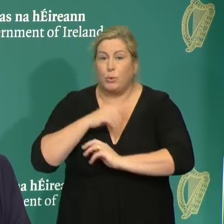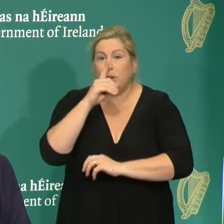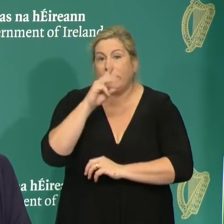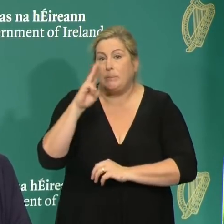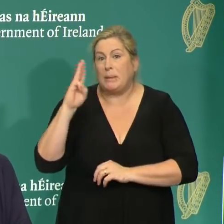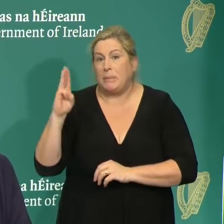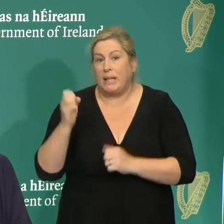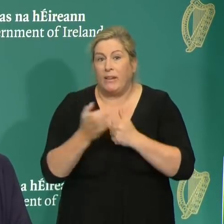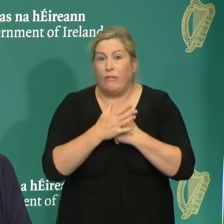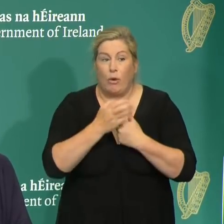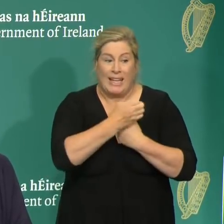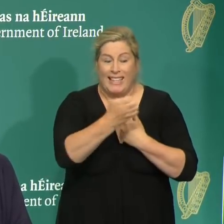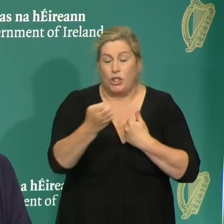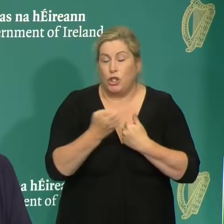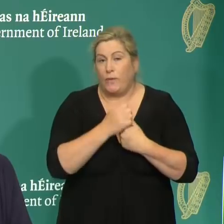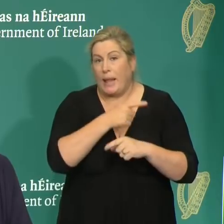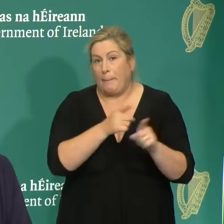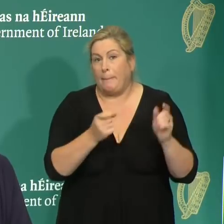cases.